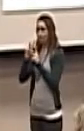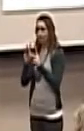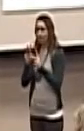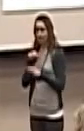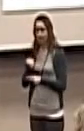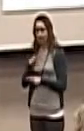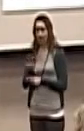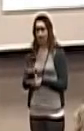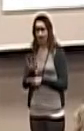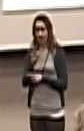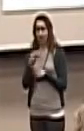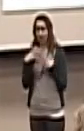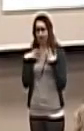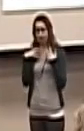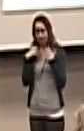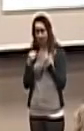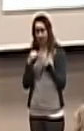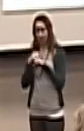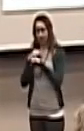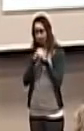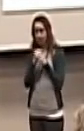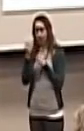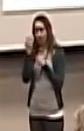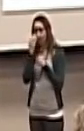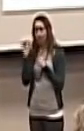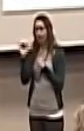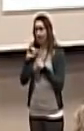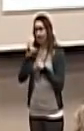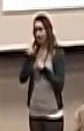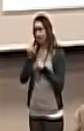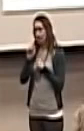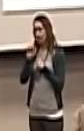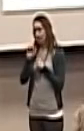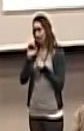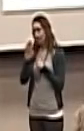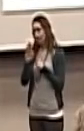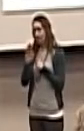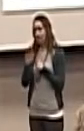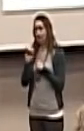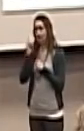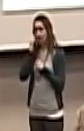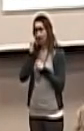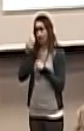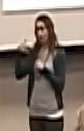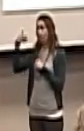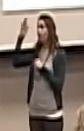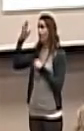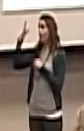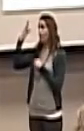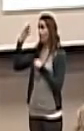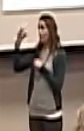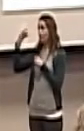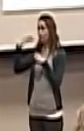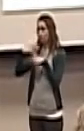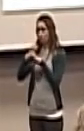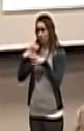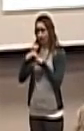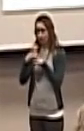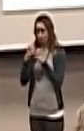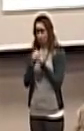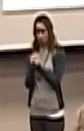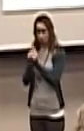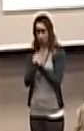their security. For they knew, just as Jacob knew, that if this God, the God of creation, walked with them, then they had nothing to